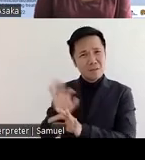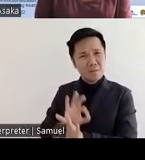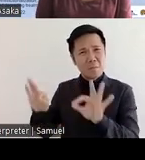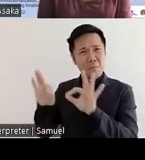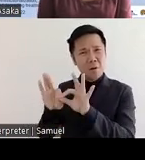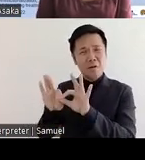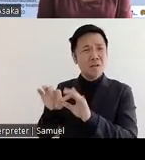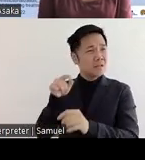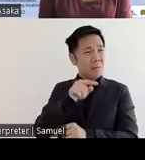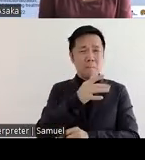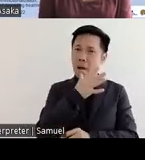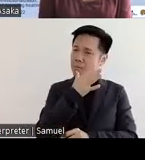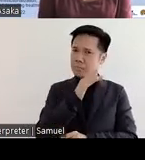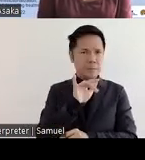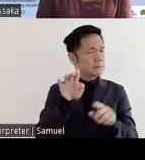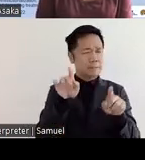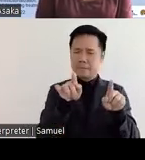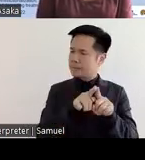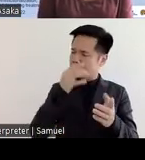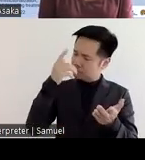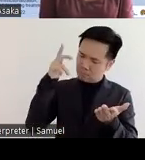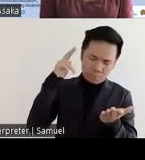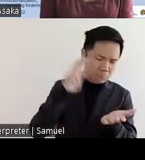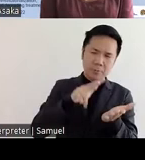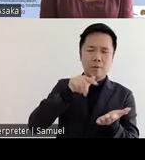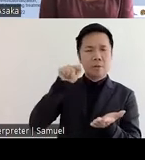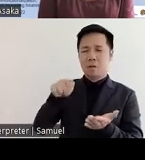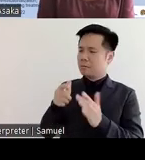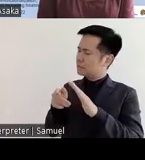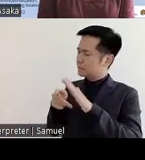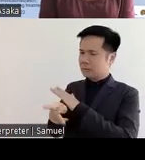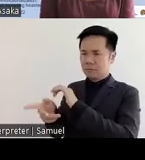murder. Next slide, please.